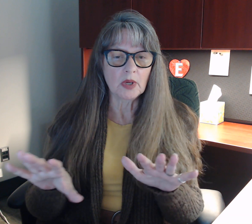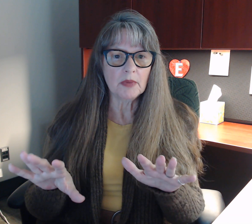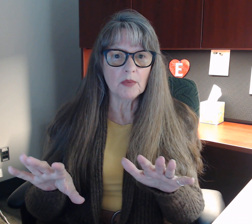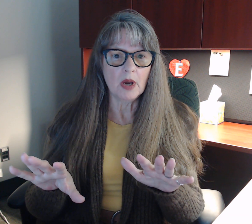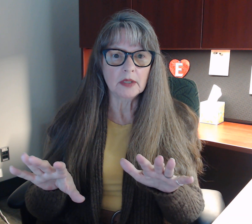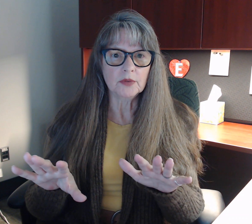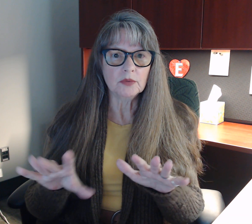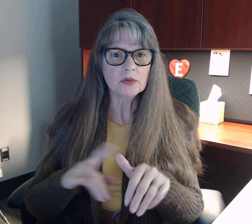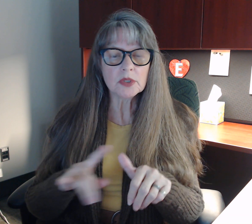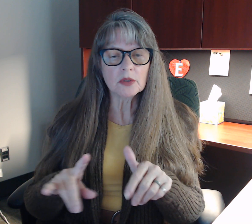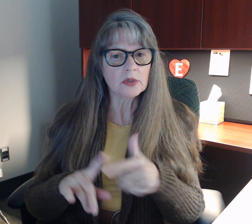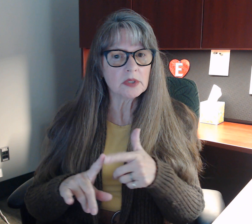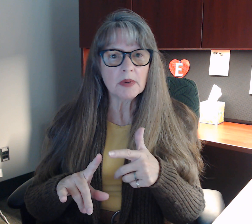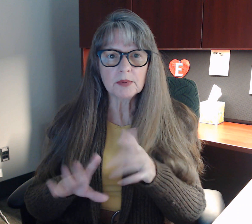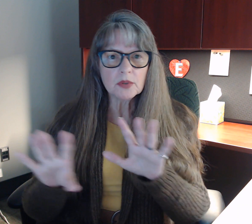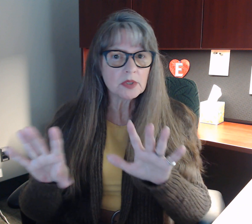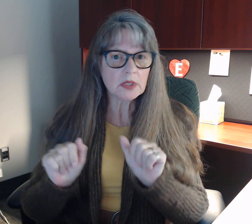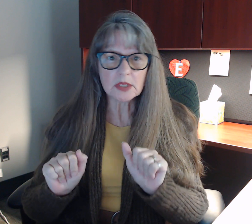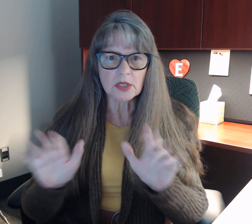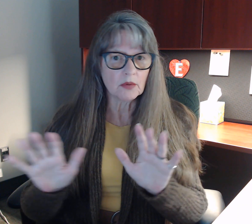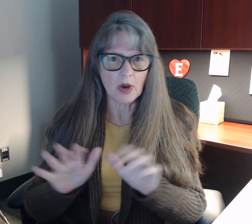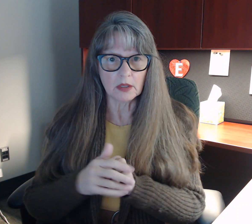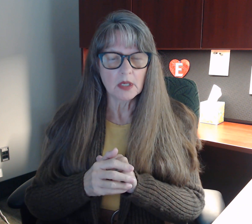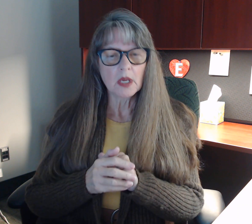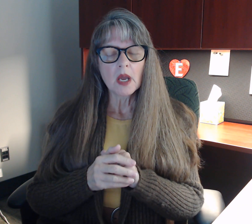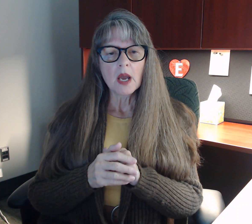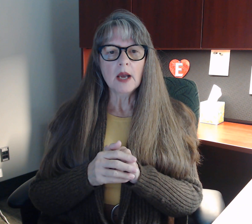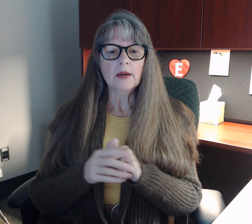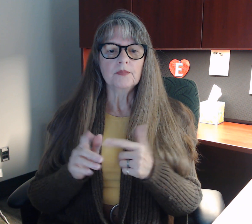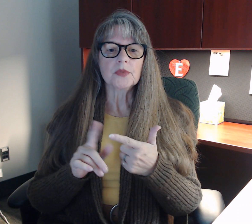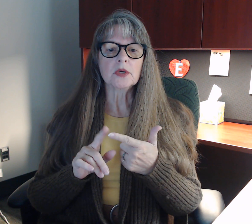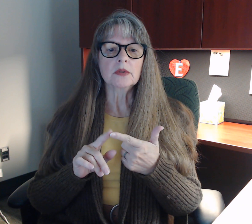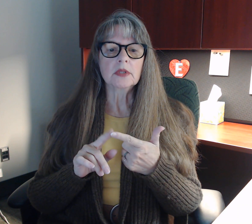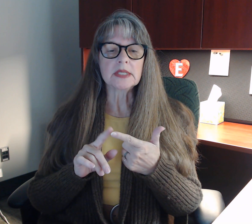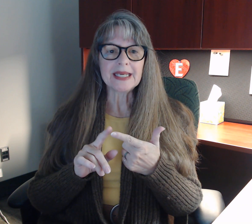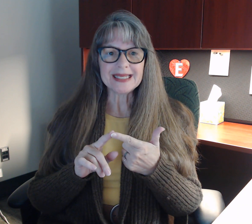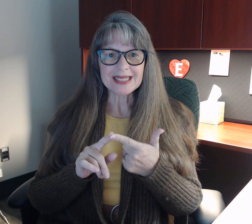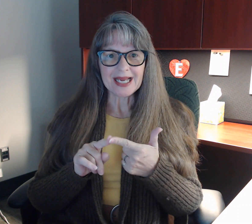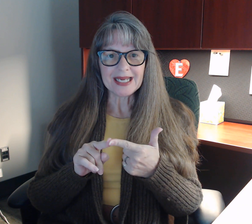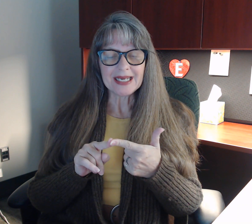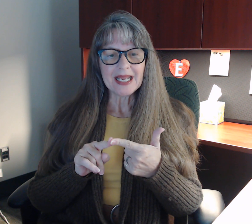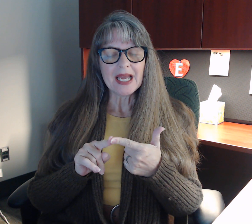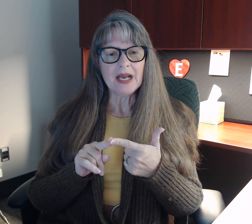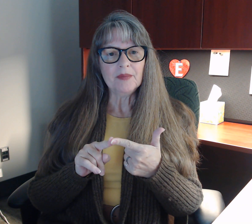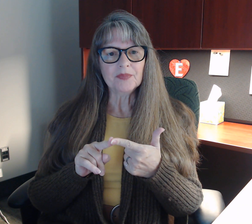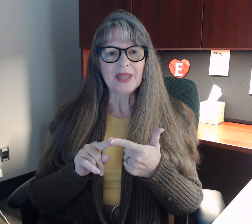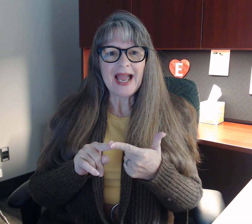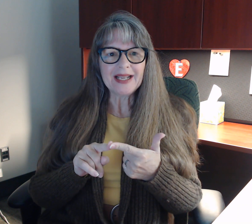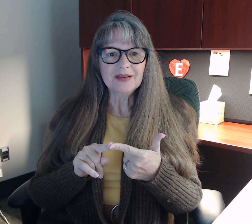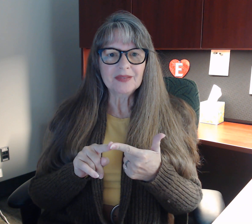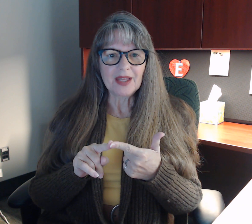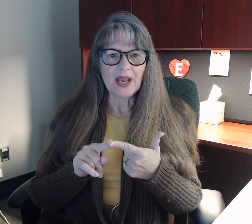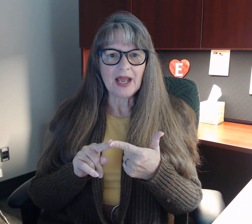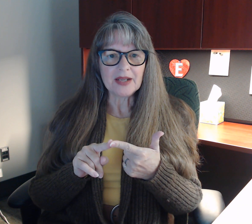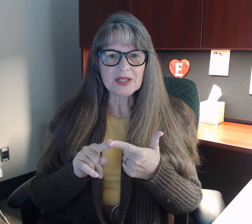me wrong. If you use it or you see people use it, it's not wrong. So the second sign that I